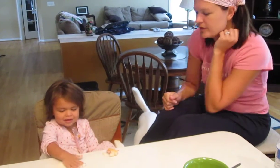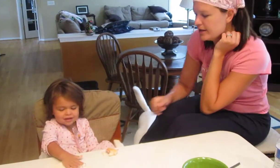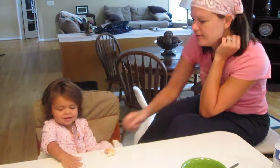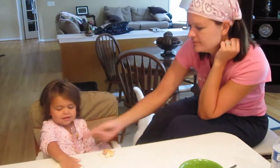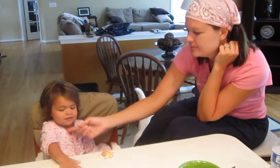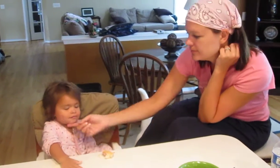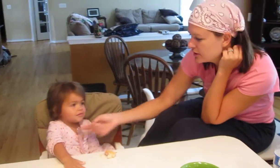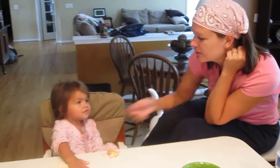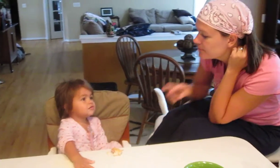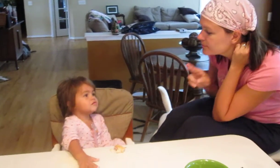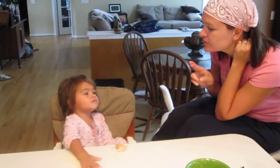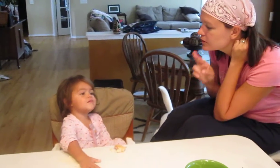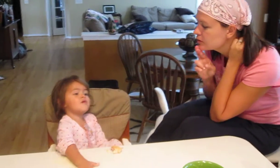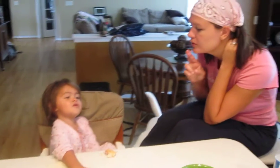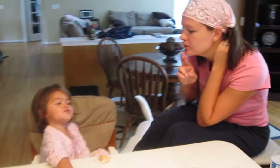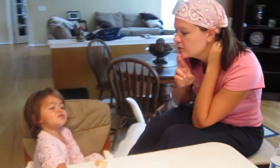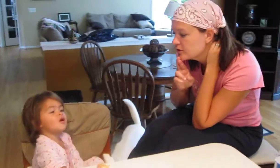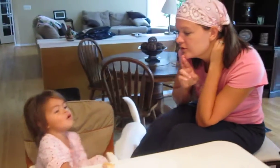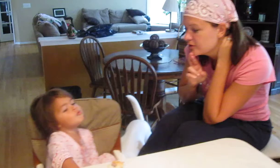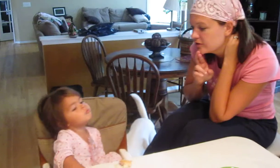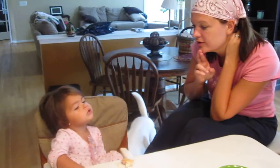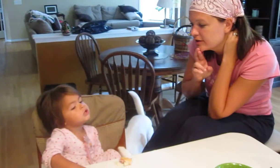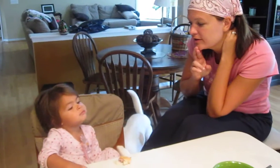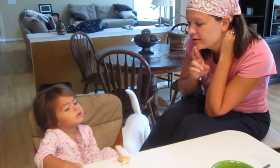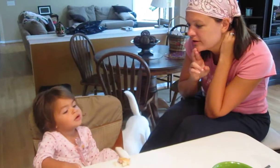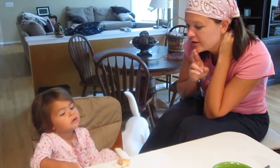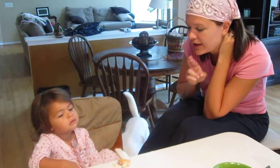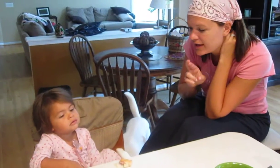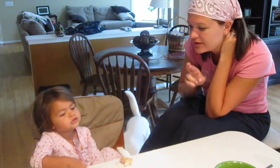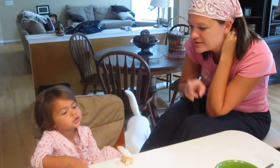Ready? Look. Do you call it a rainbow? Okay. Do